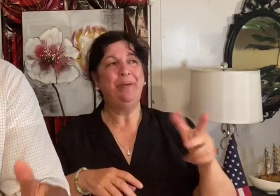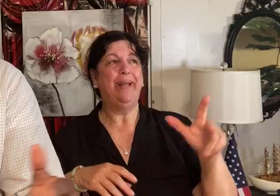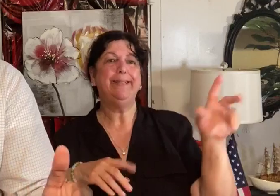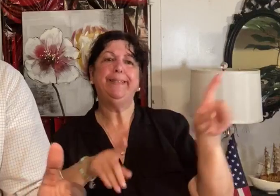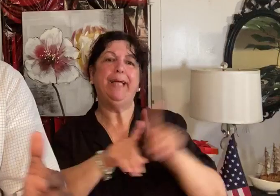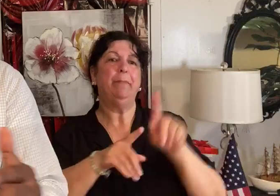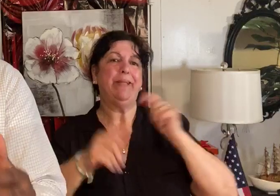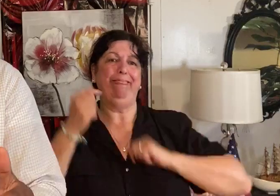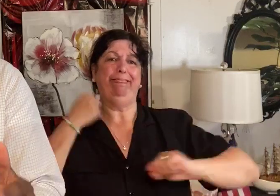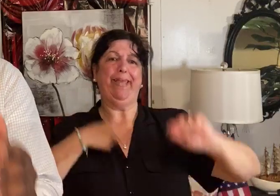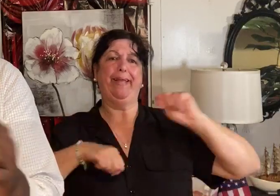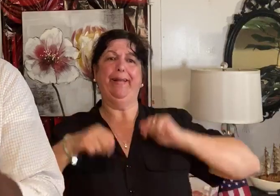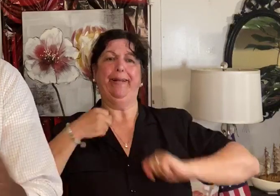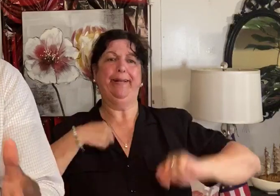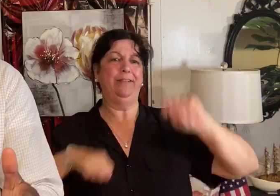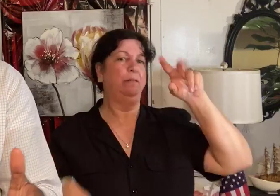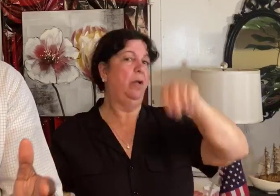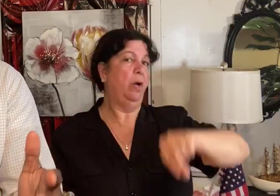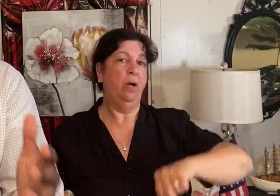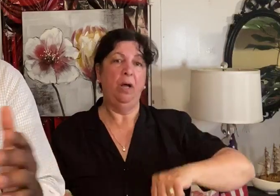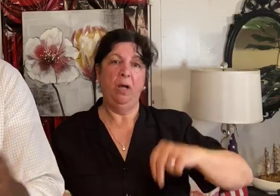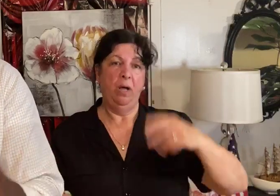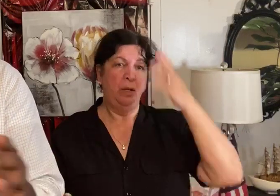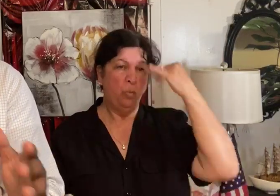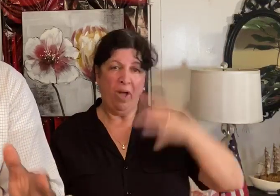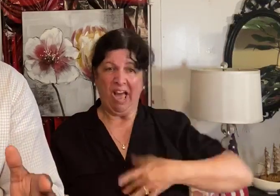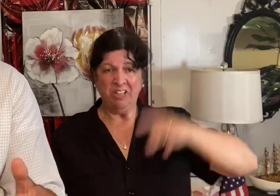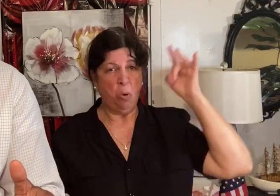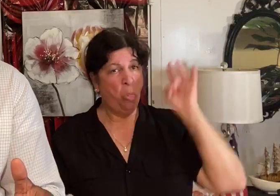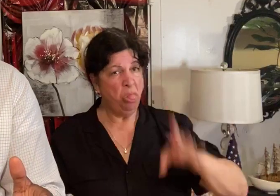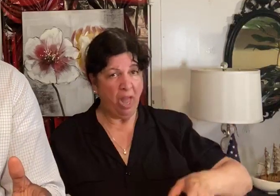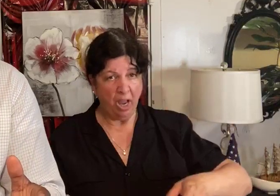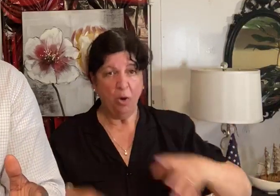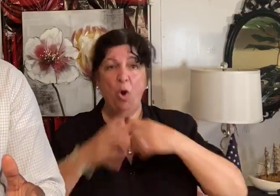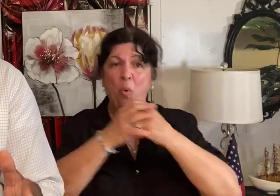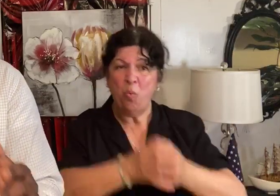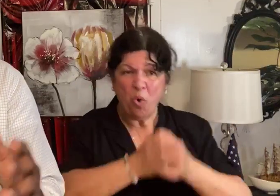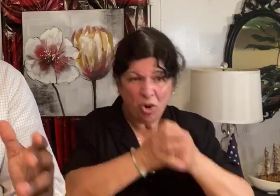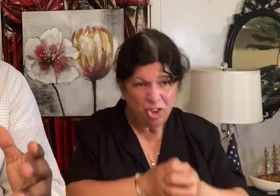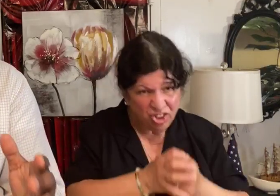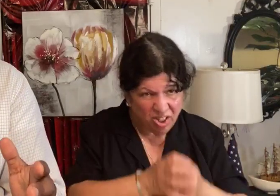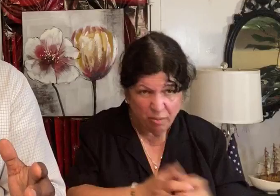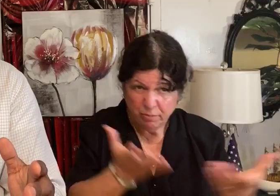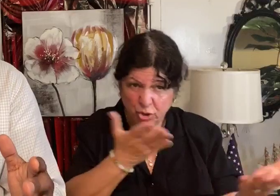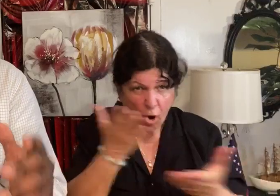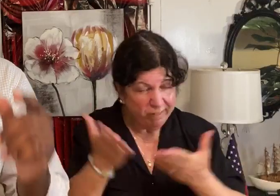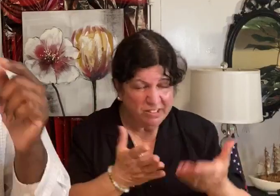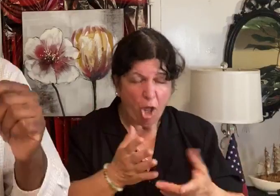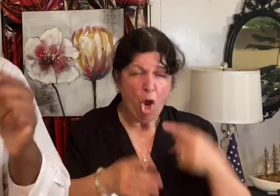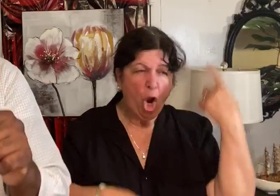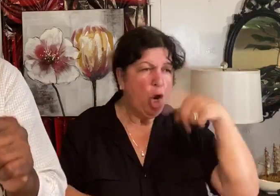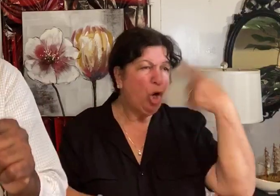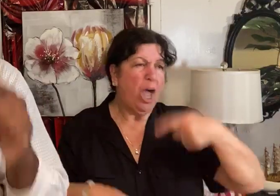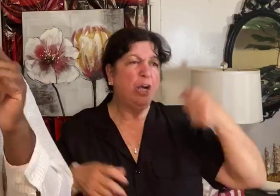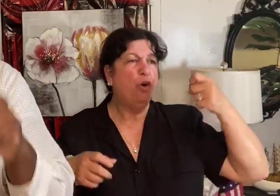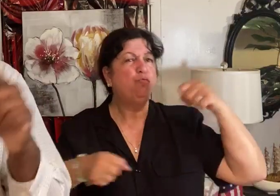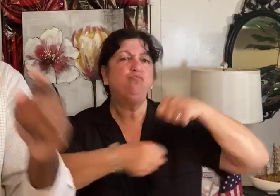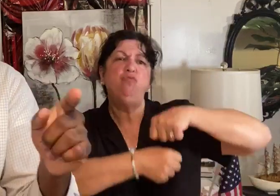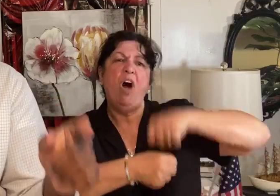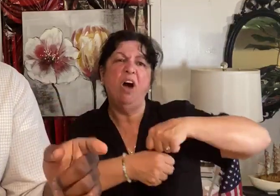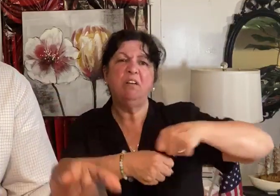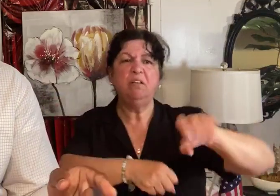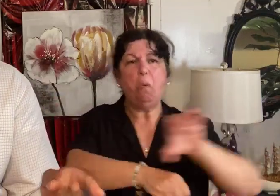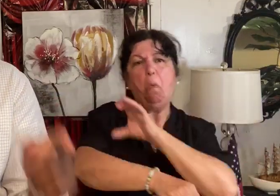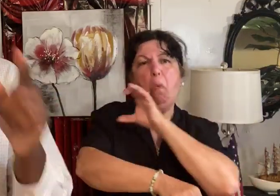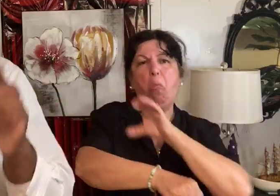people. That's why I don't like the worship services that look more like rock concerts. I don't understand how they thought that God